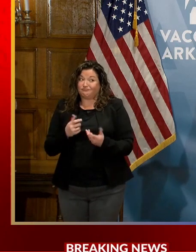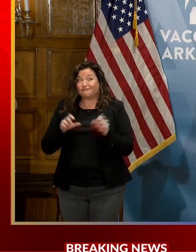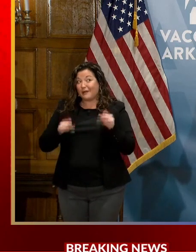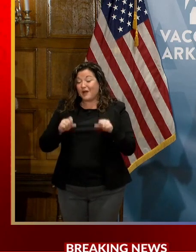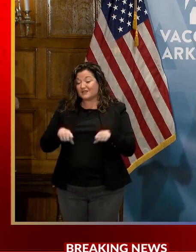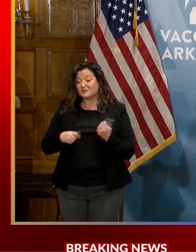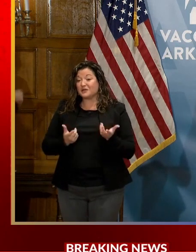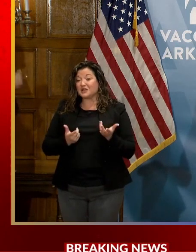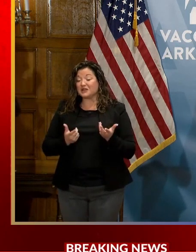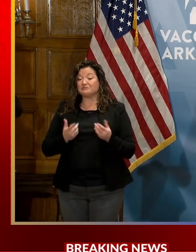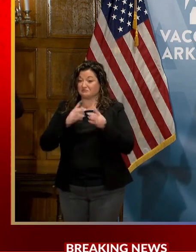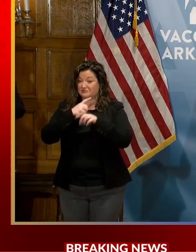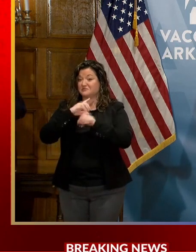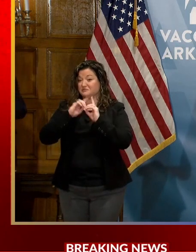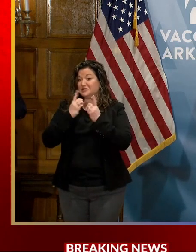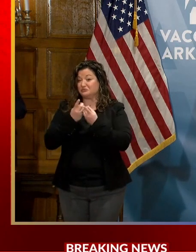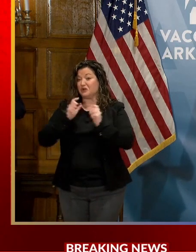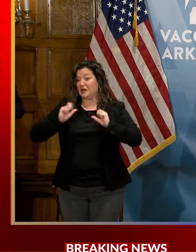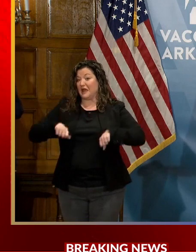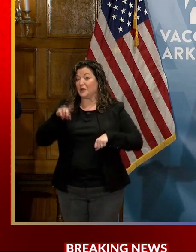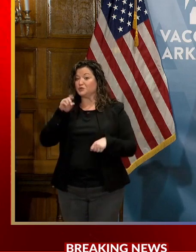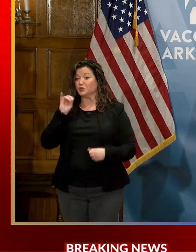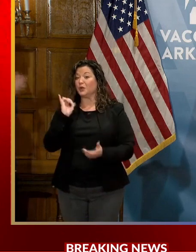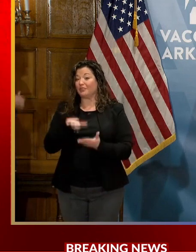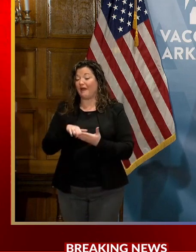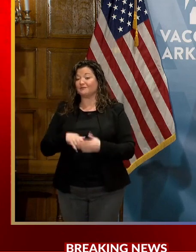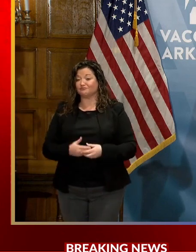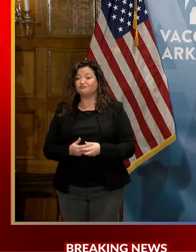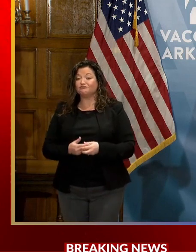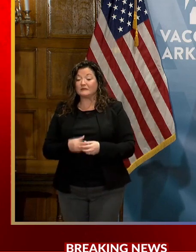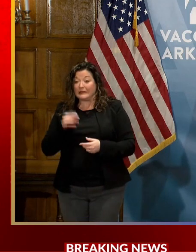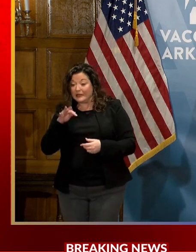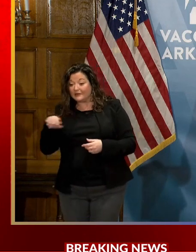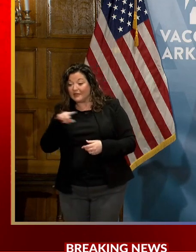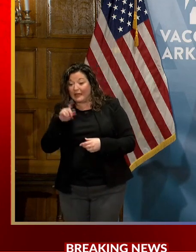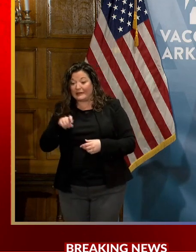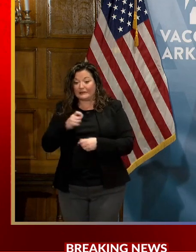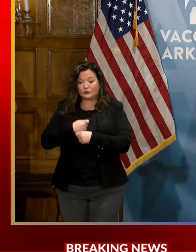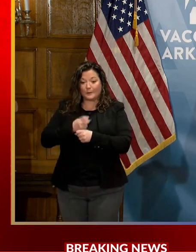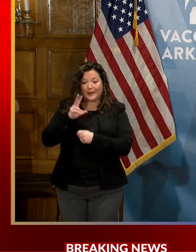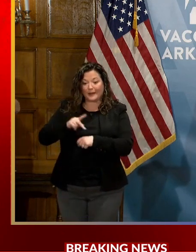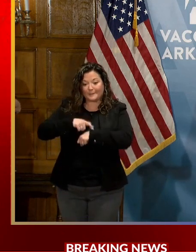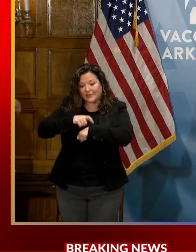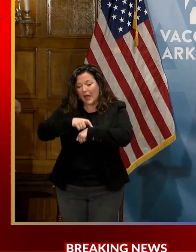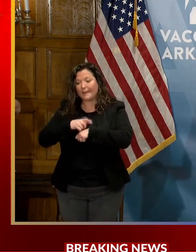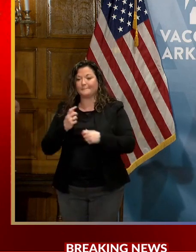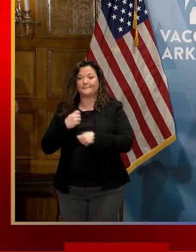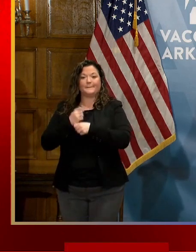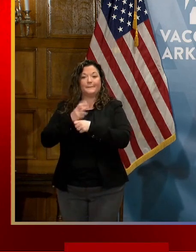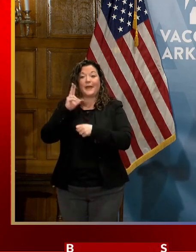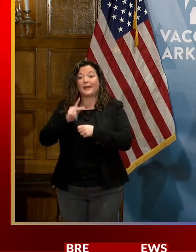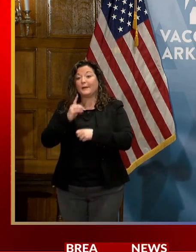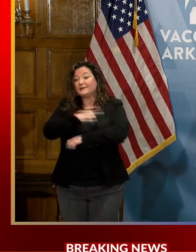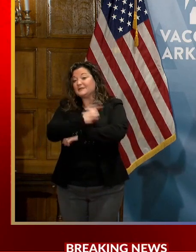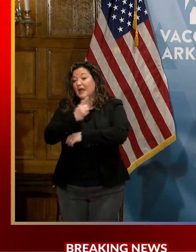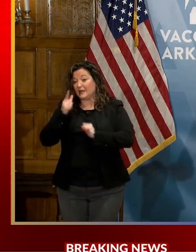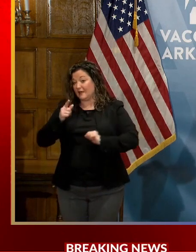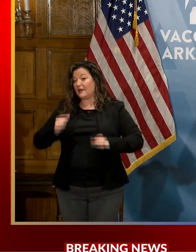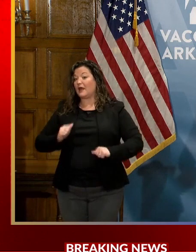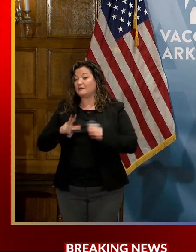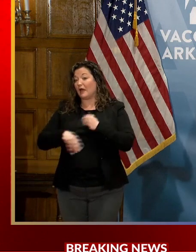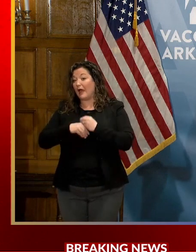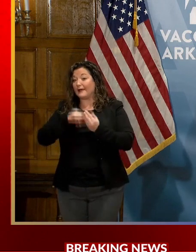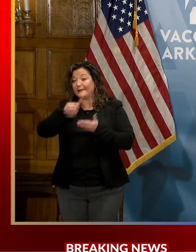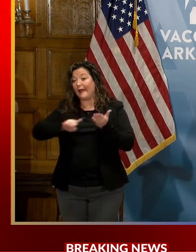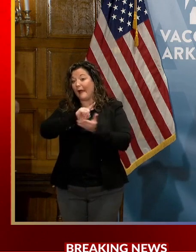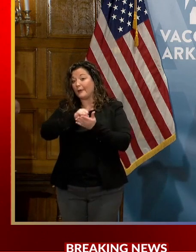something that districts can do if they need to make up time, also make up days by adding an hour to their day.